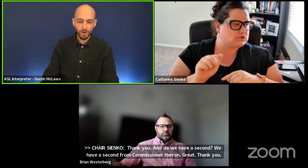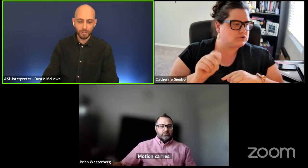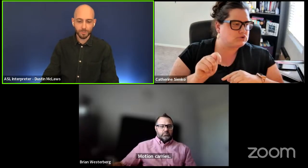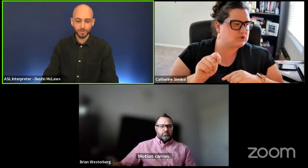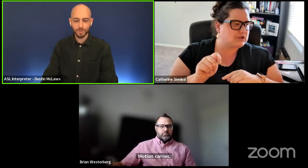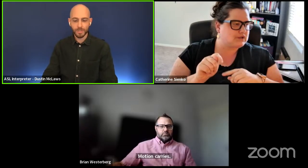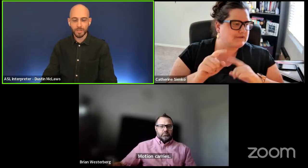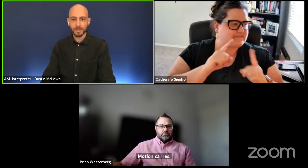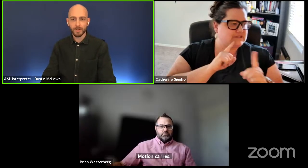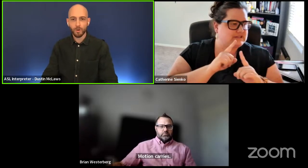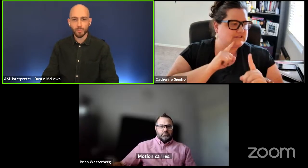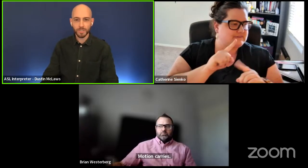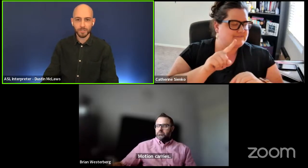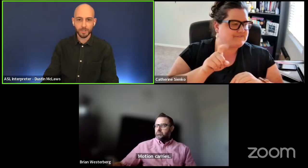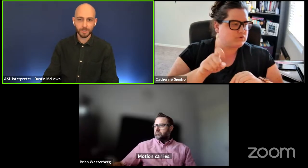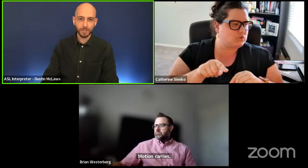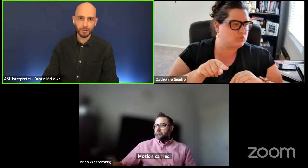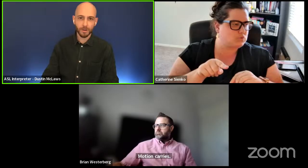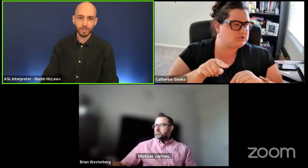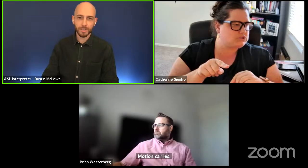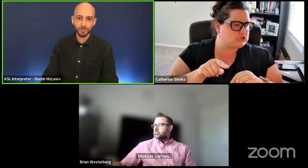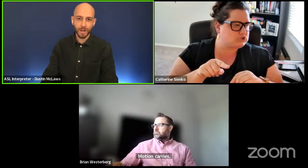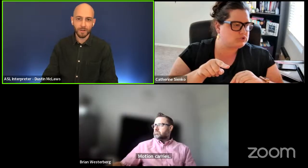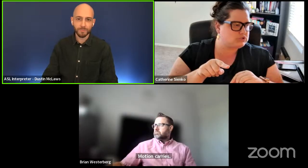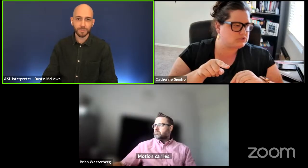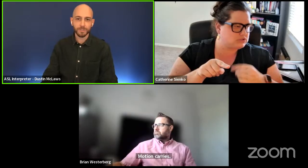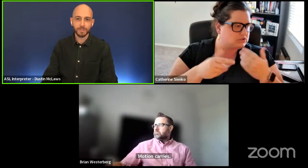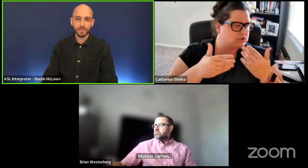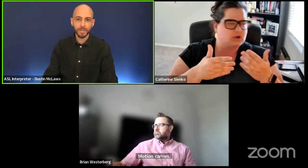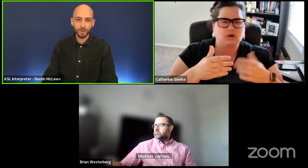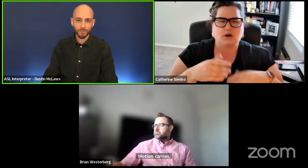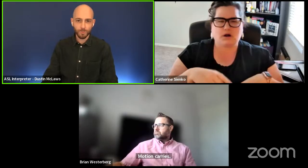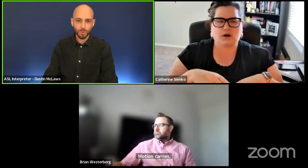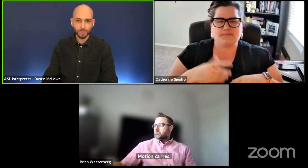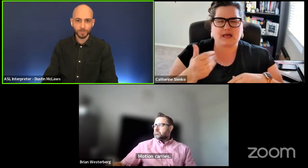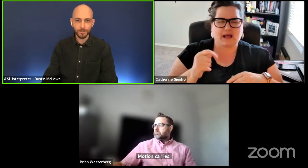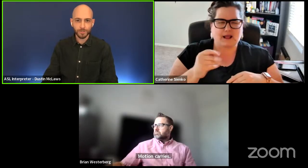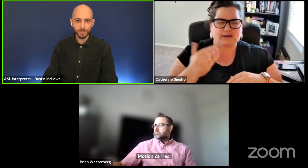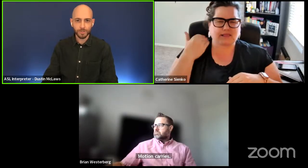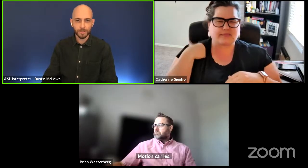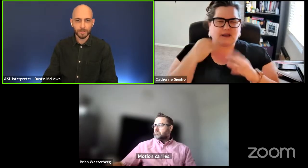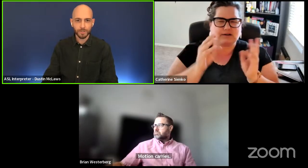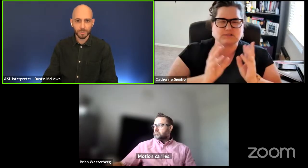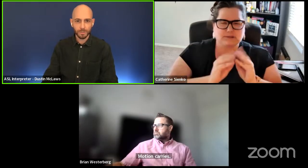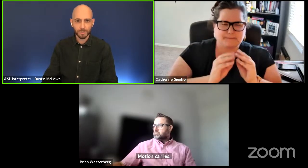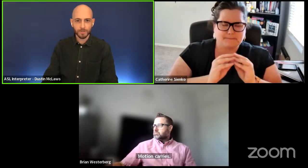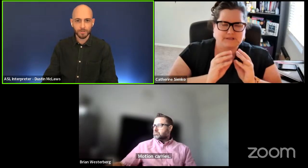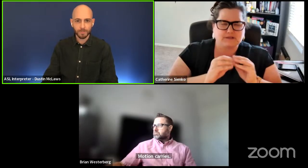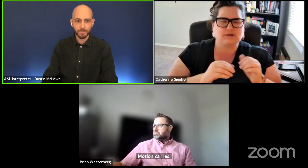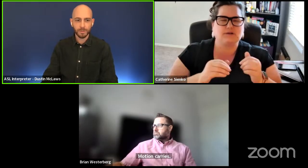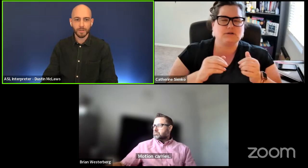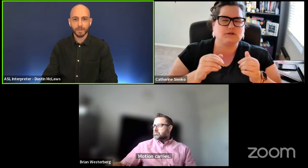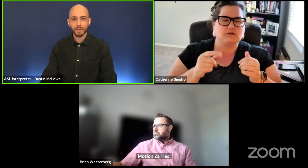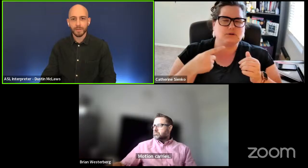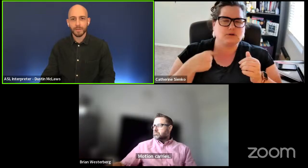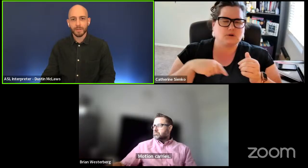Next, we'll move on to the open discussion on the draft interview questions.